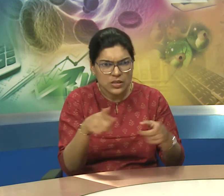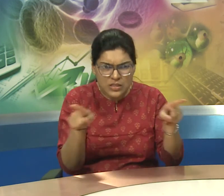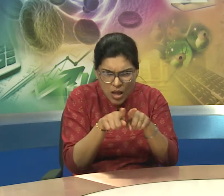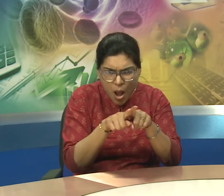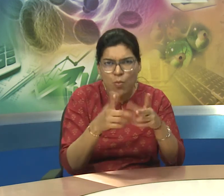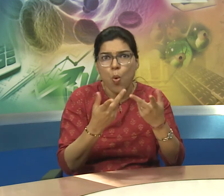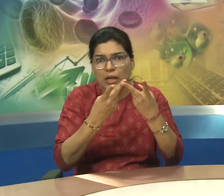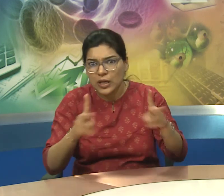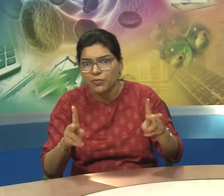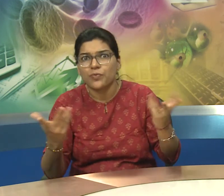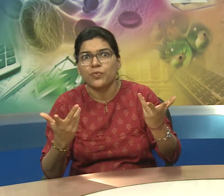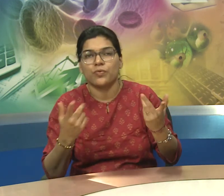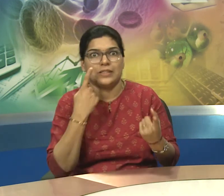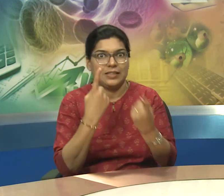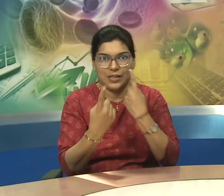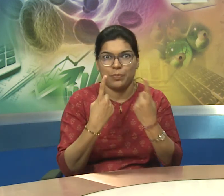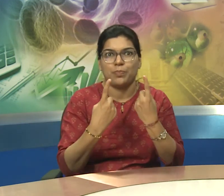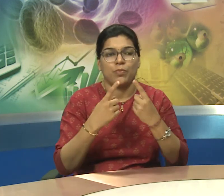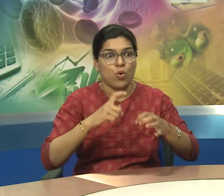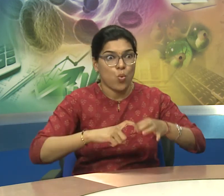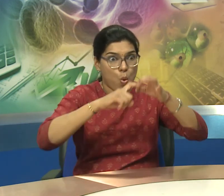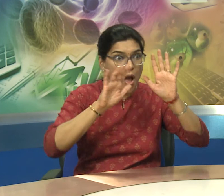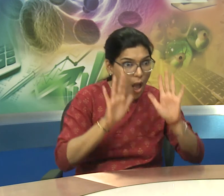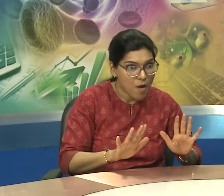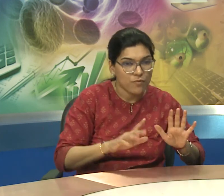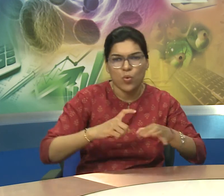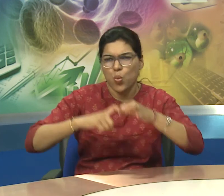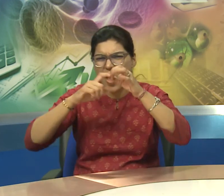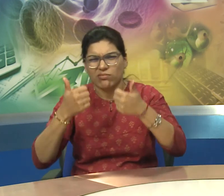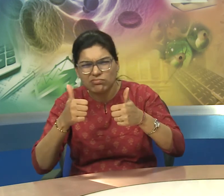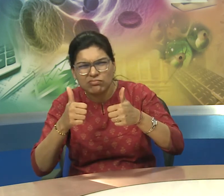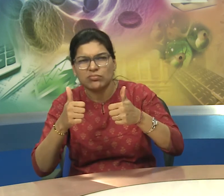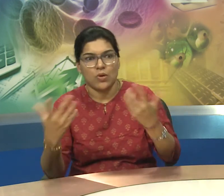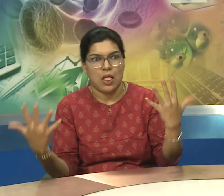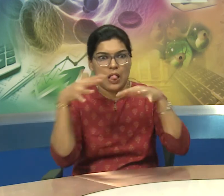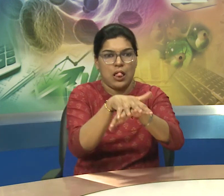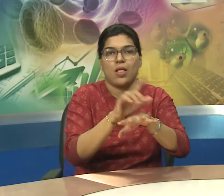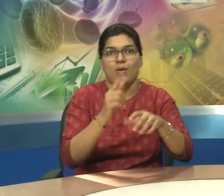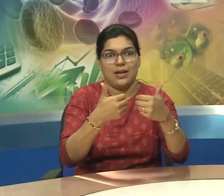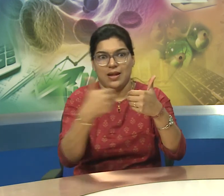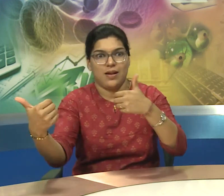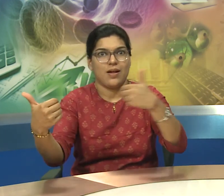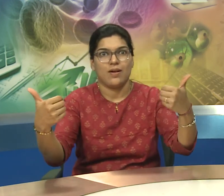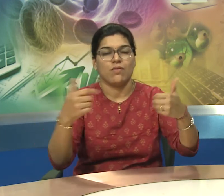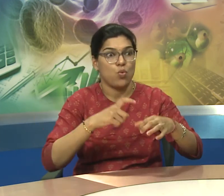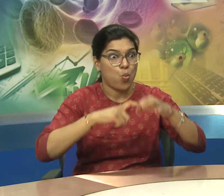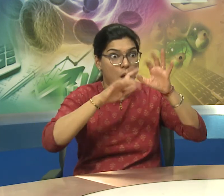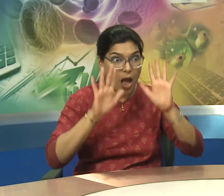in different categories since all the collected goods are not